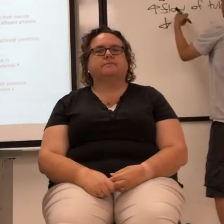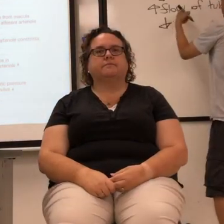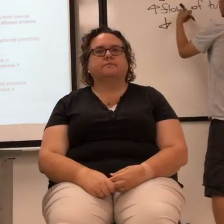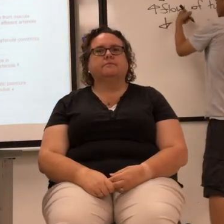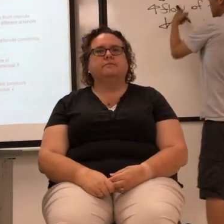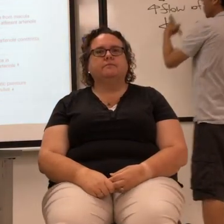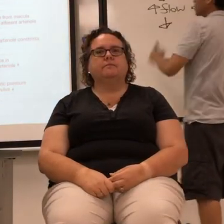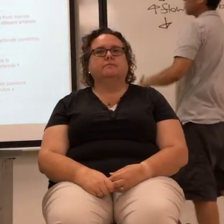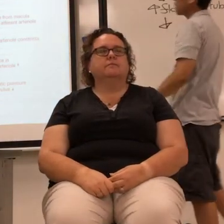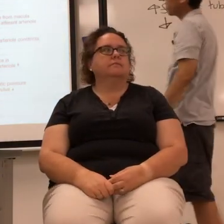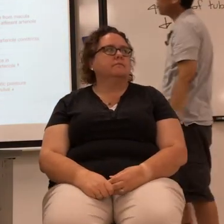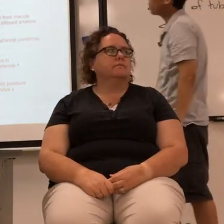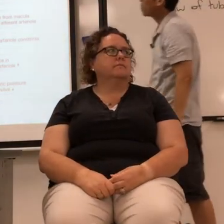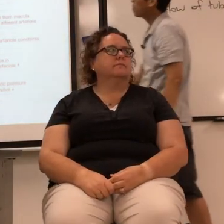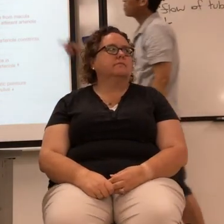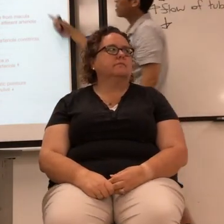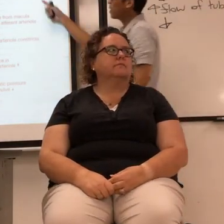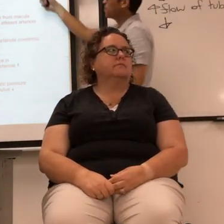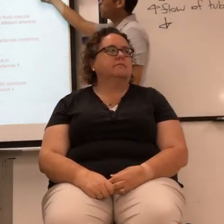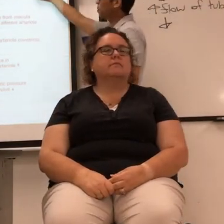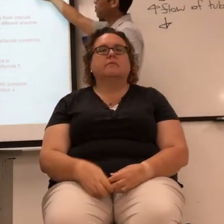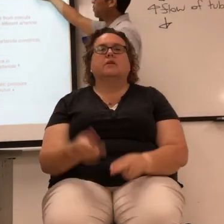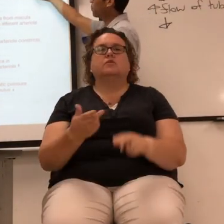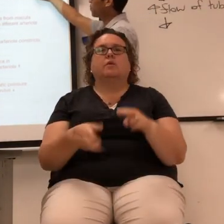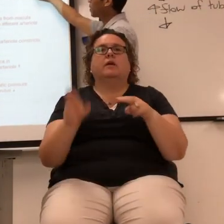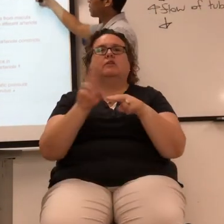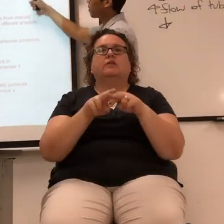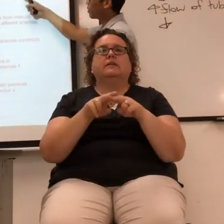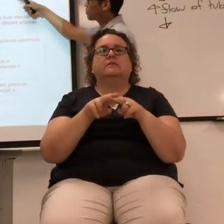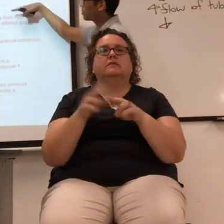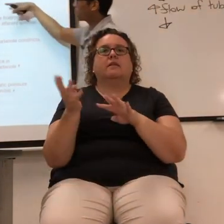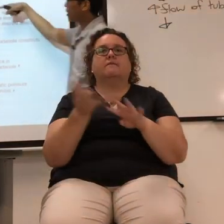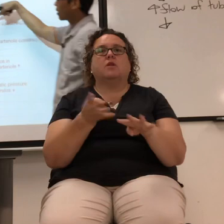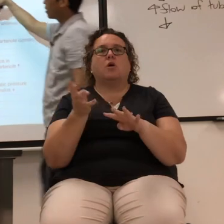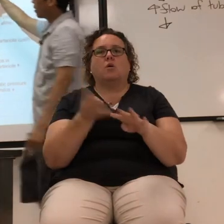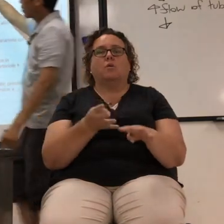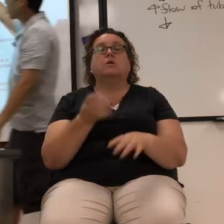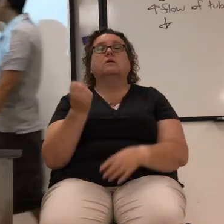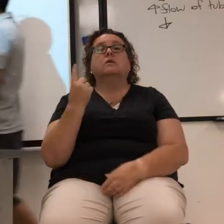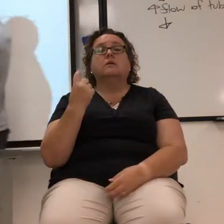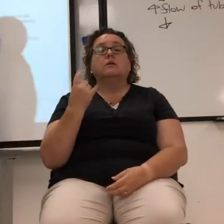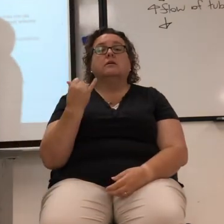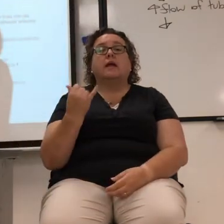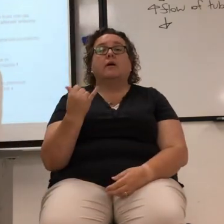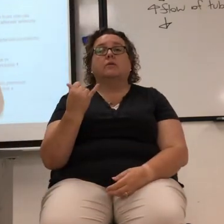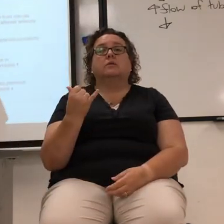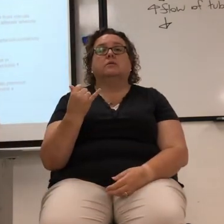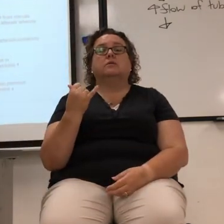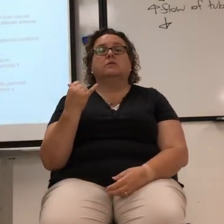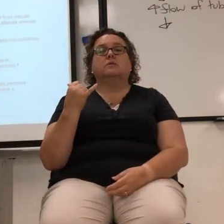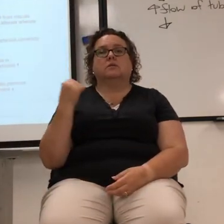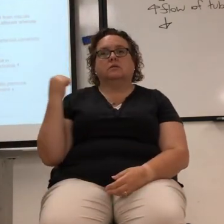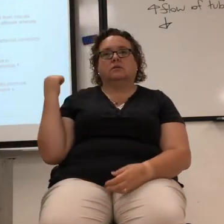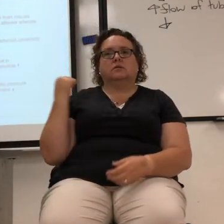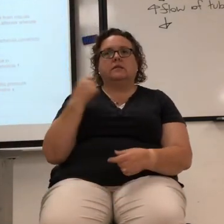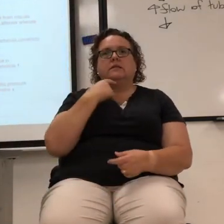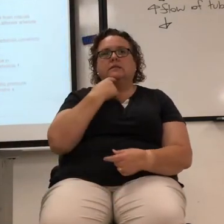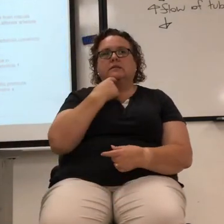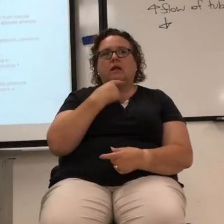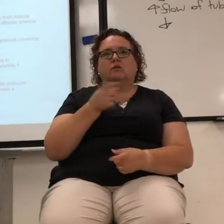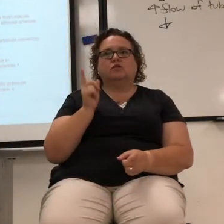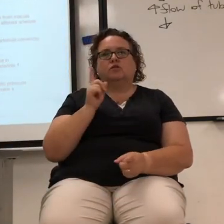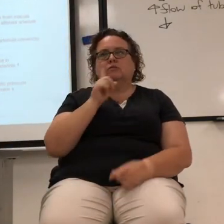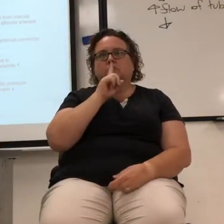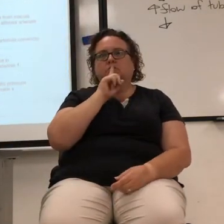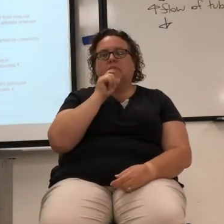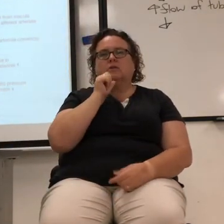No, so increase the flow in the tubule. Now here's the thing. Here's the thing it doesn't tell you, and I don't